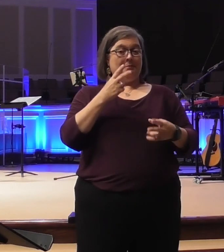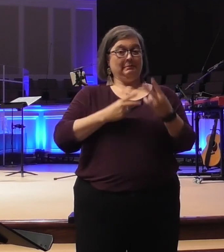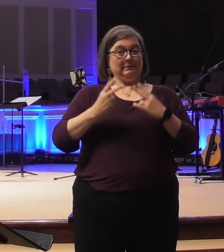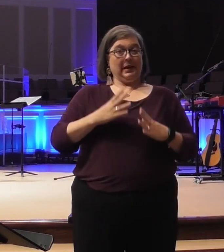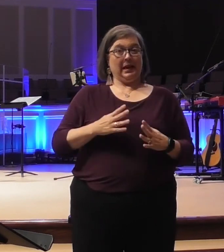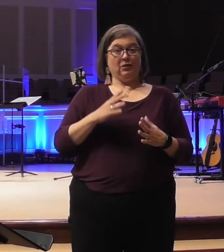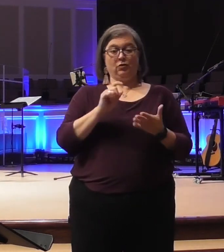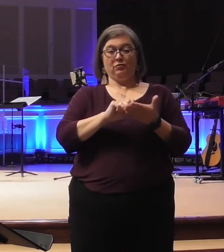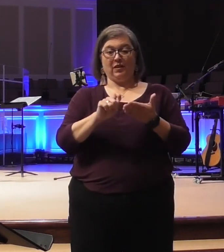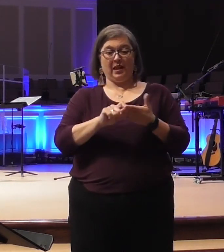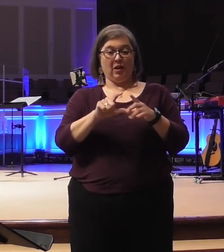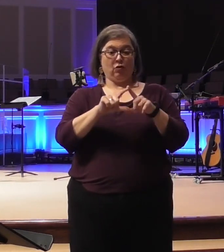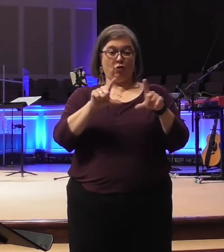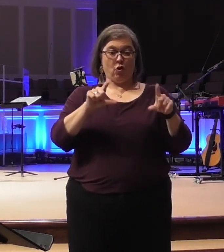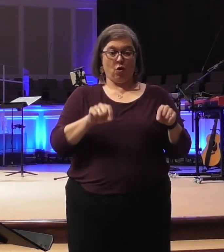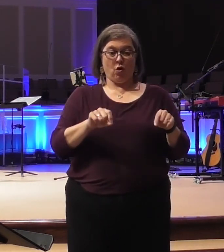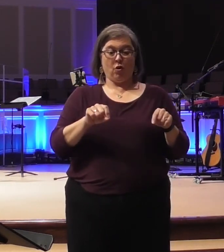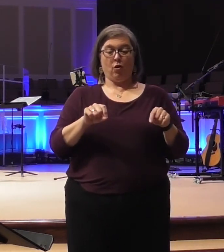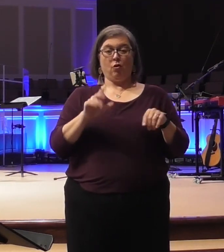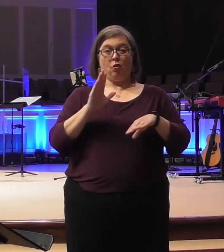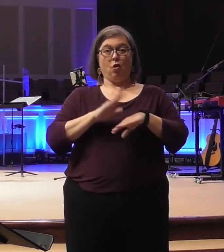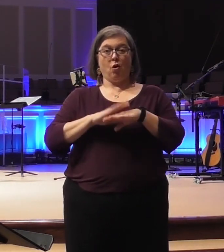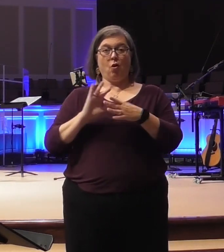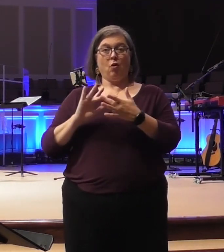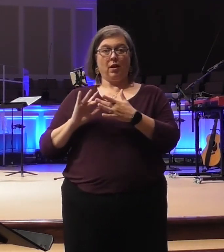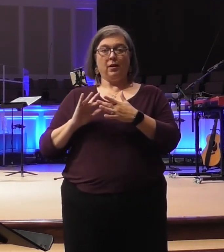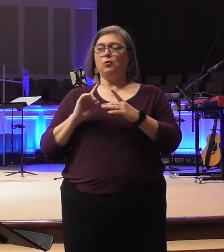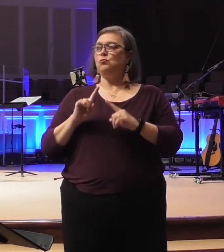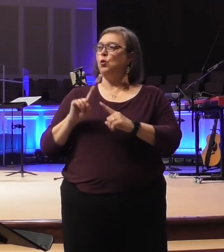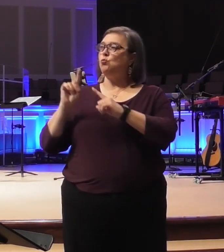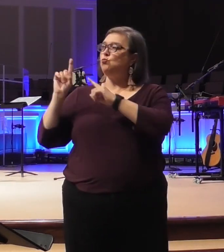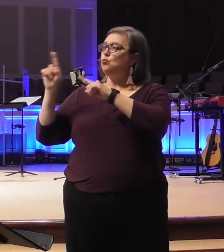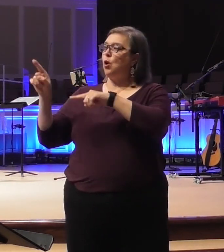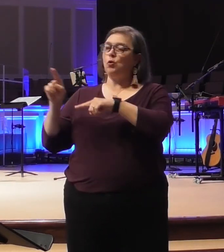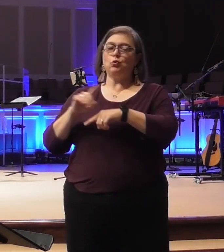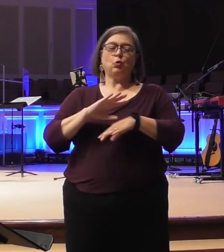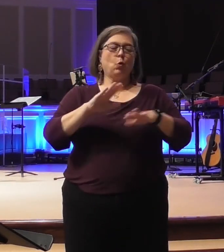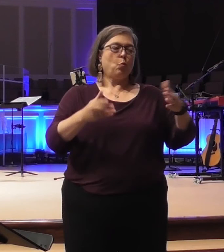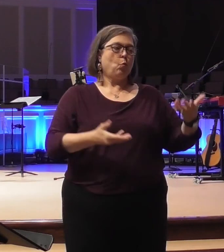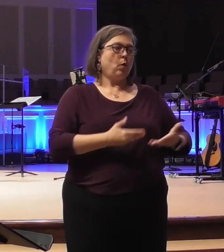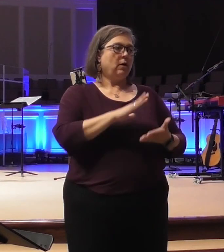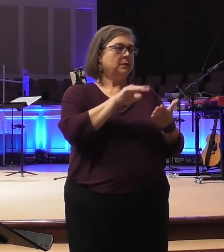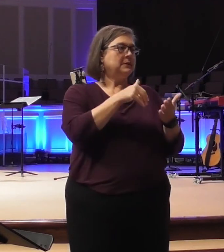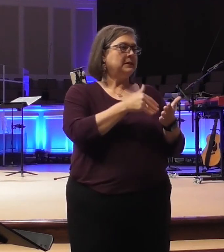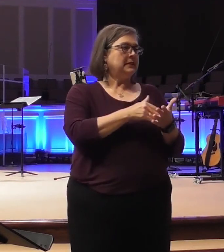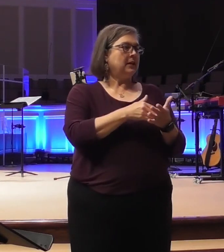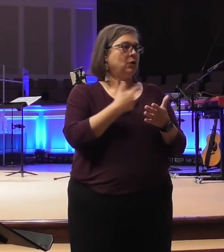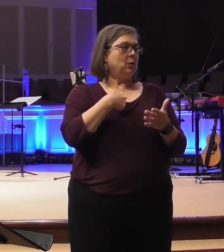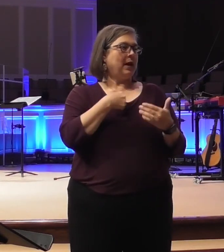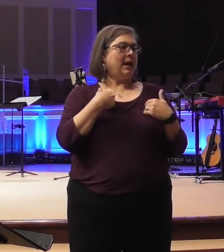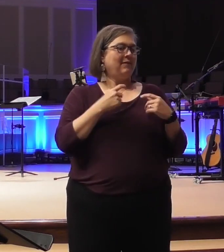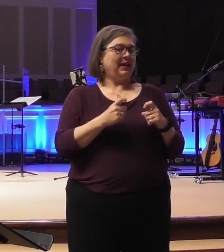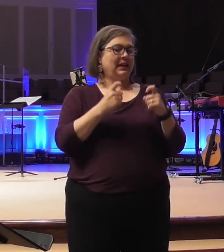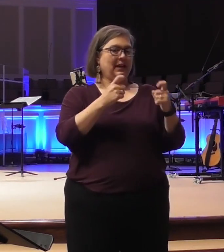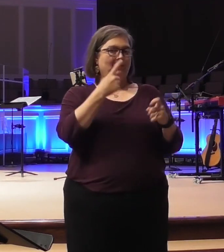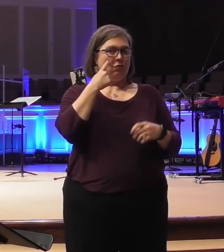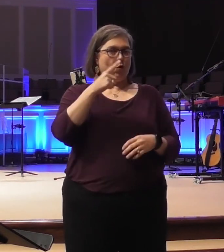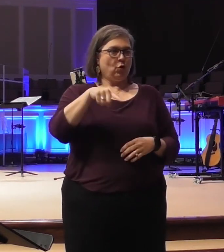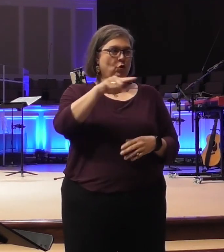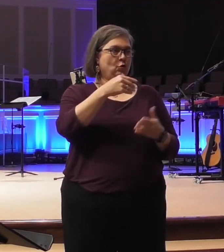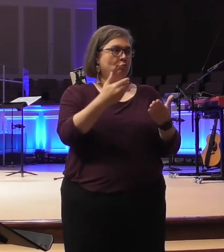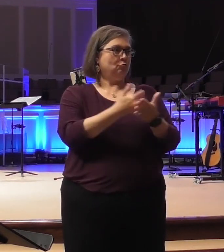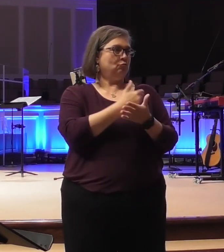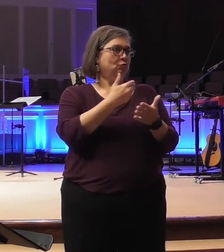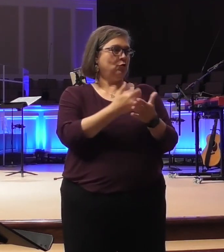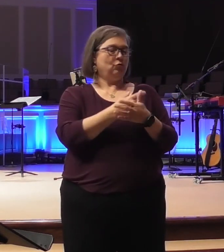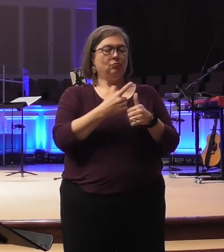card, or you filled out a digital Connect card, you can take that by the Welcome Center desk, and we have a gift for you as well. And if you come this